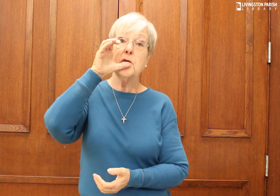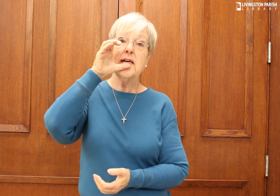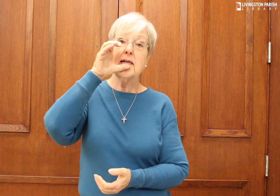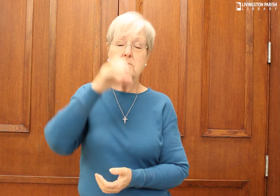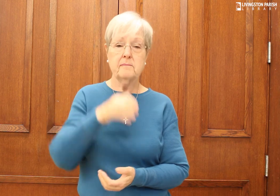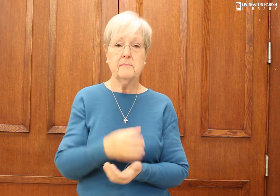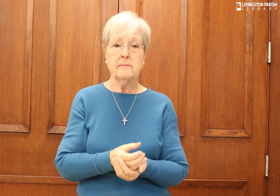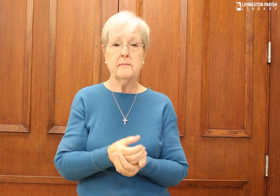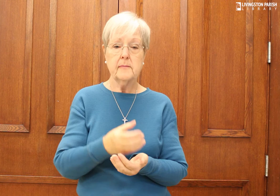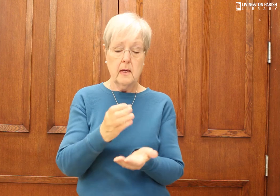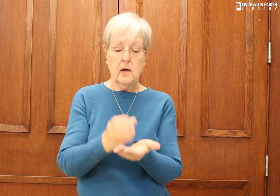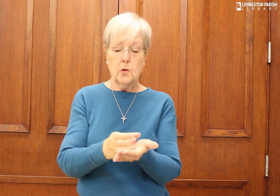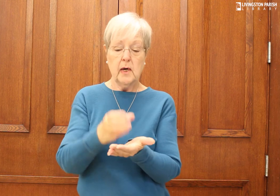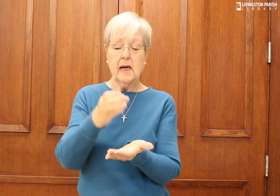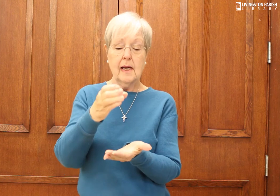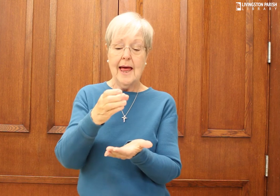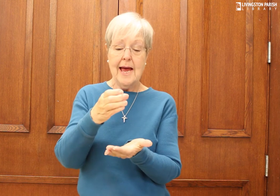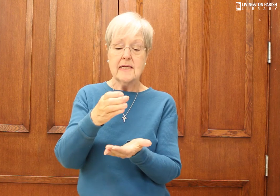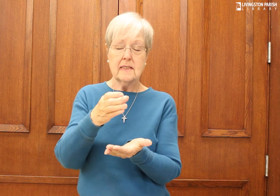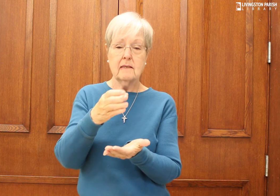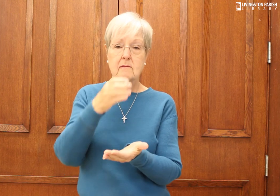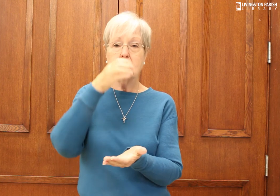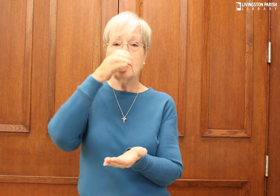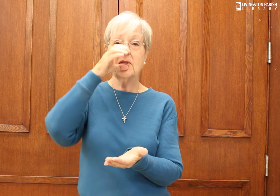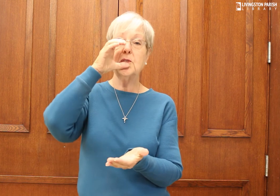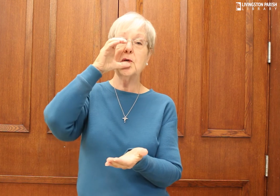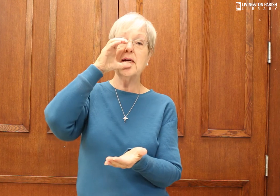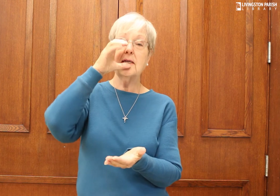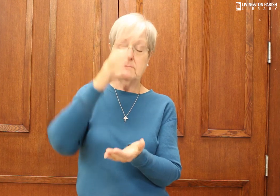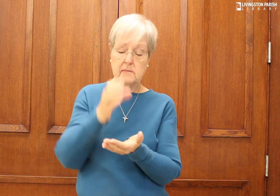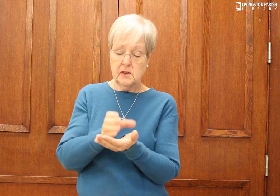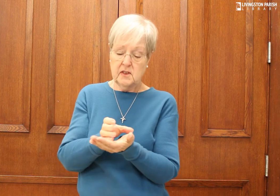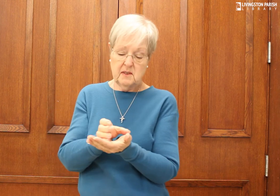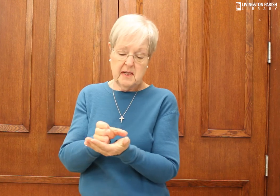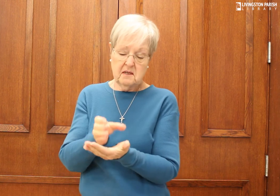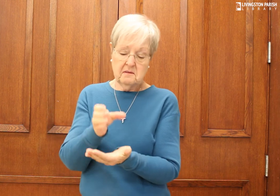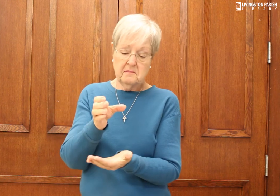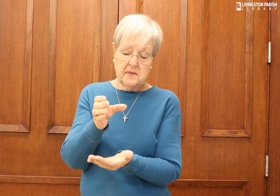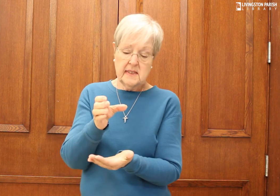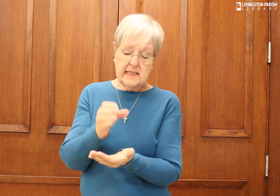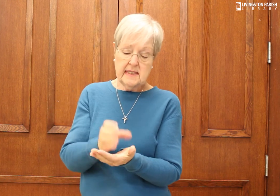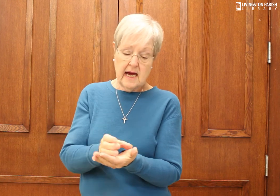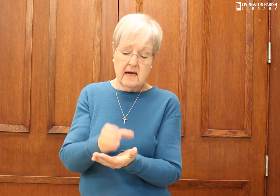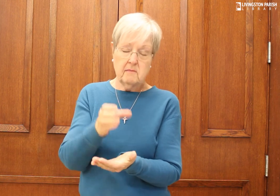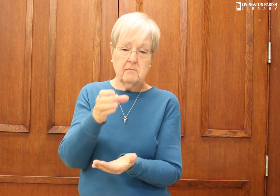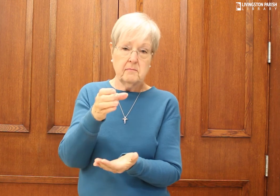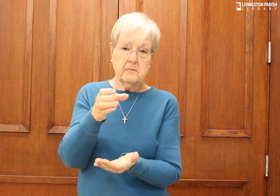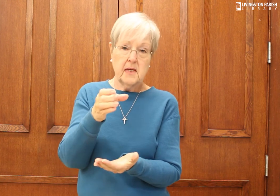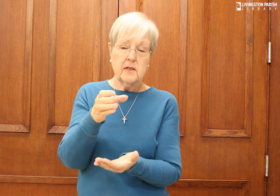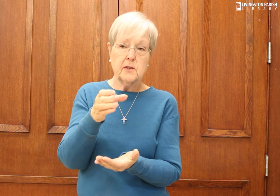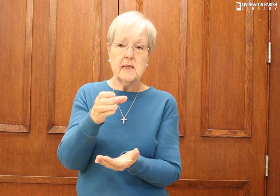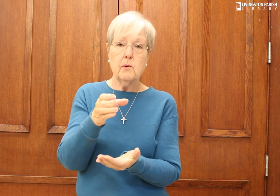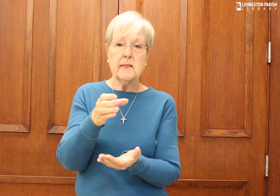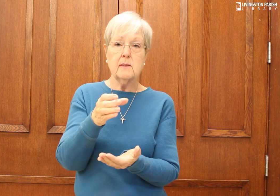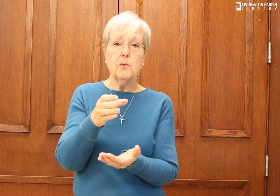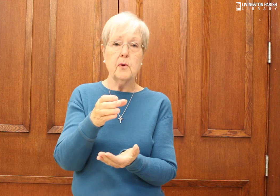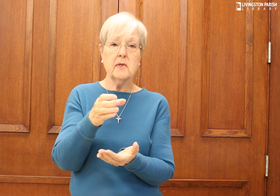Drink. You want a glass to drink. So you just make a C sign. You see why it's important to